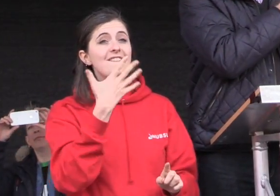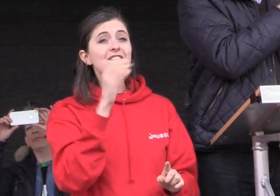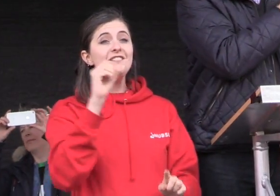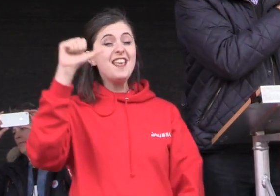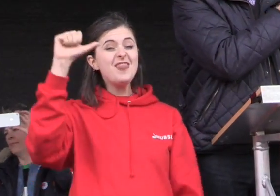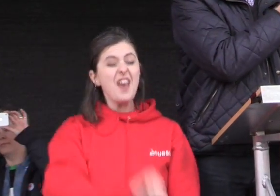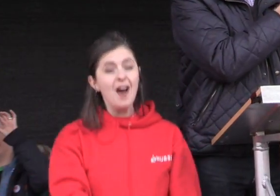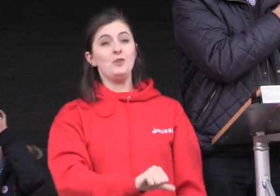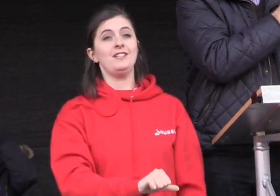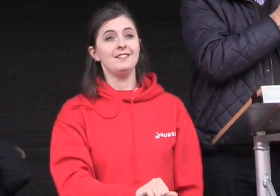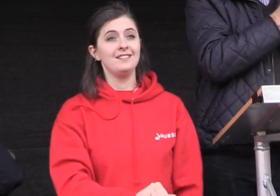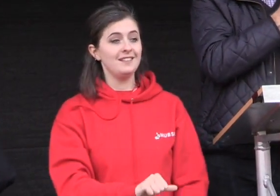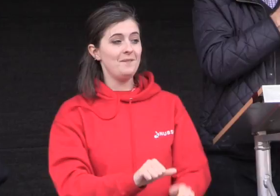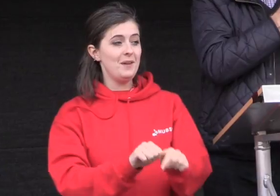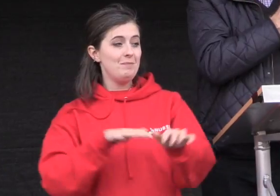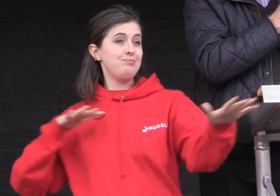250,000 on this march.